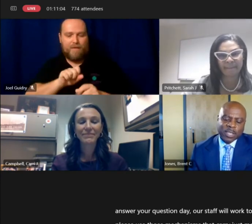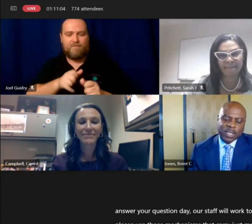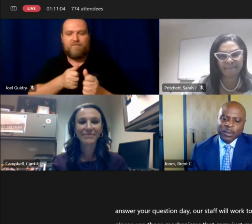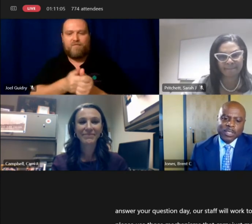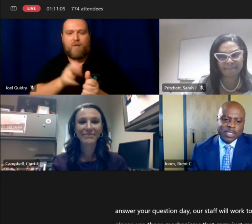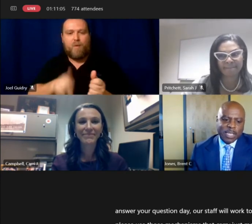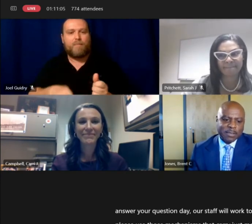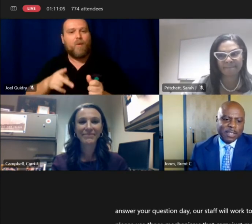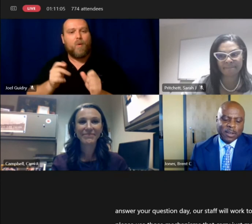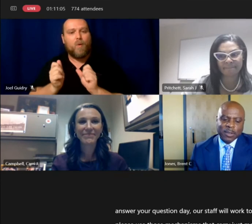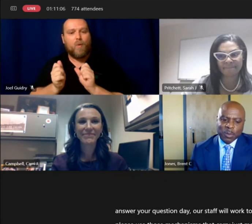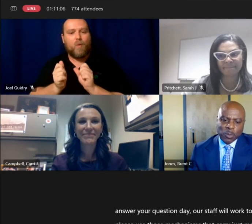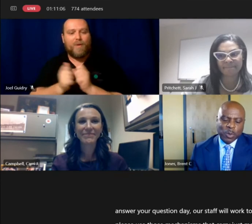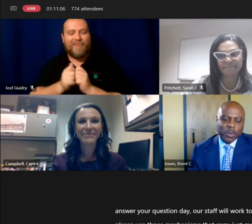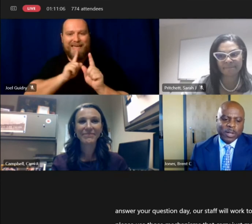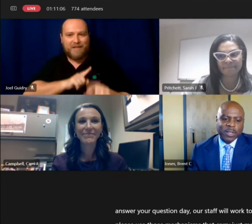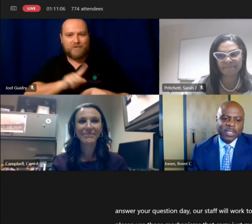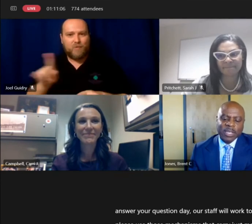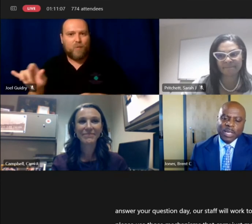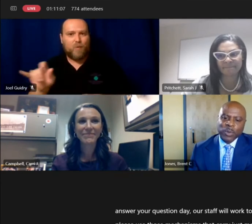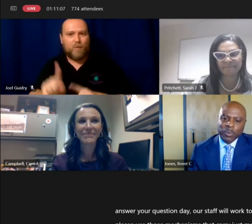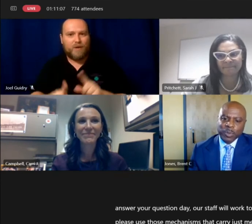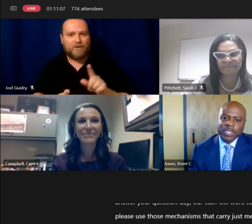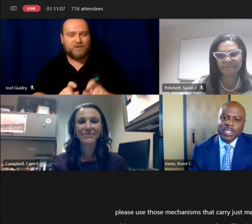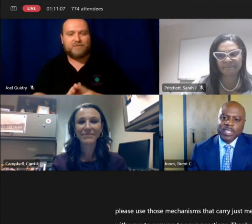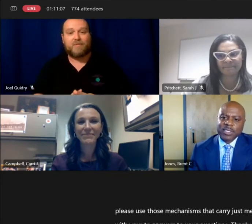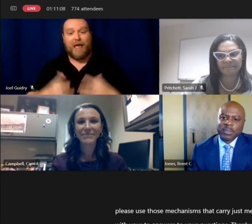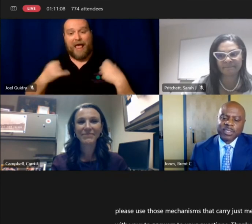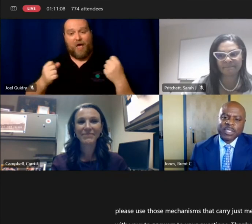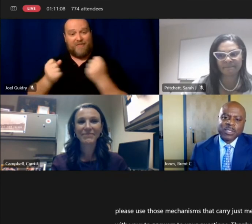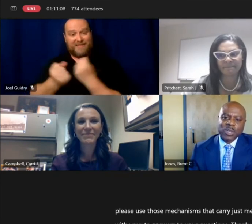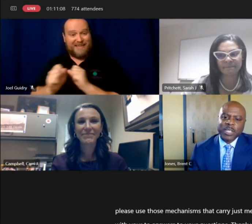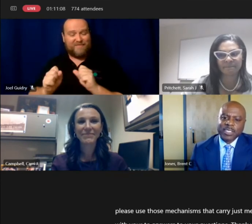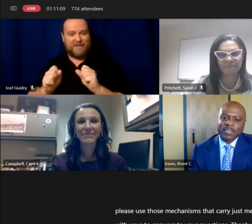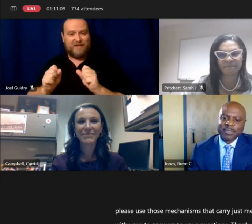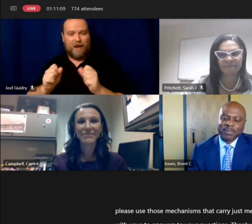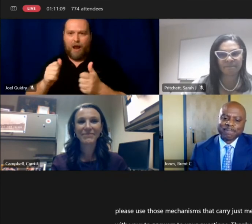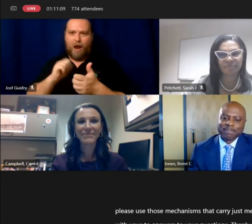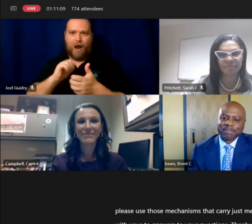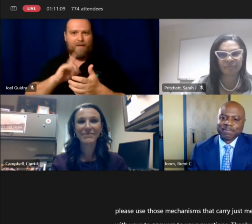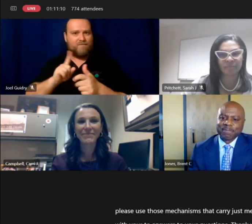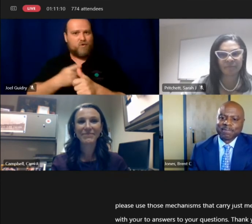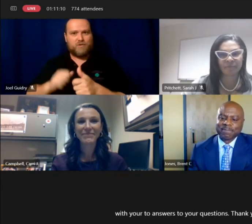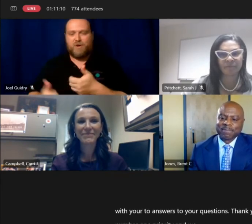you again. Health and safety, our number one priority, and we appreciate you. Thank you so much.